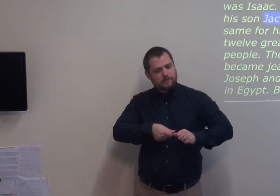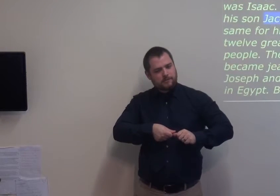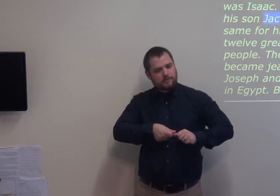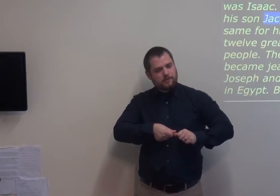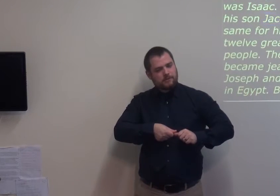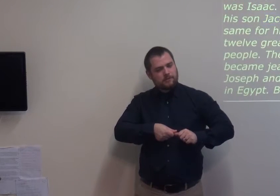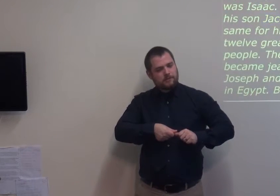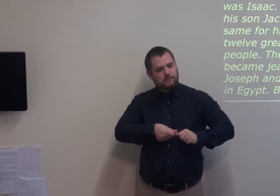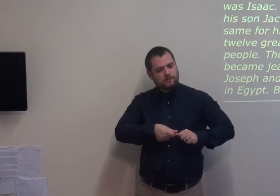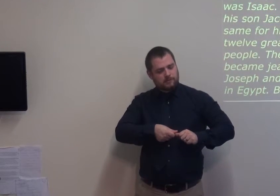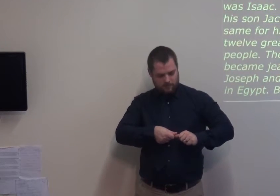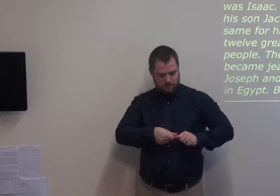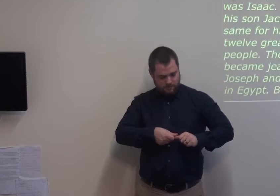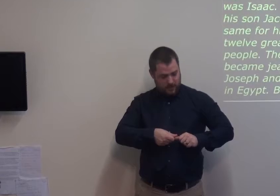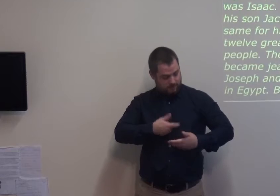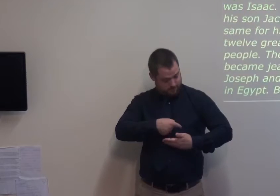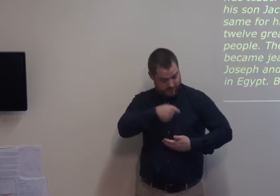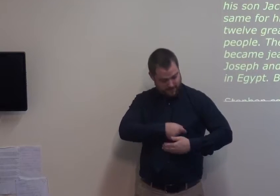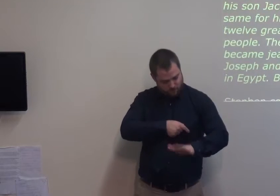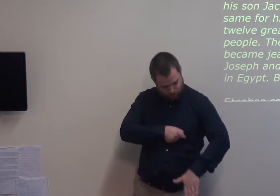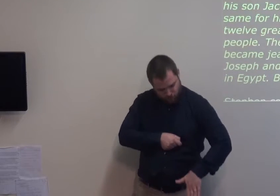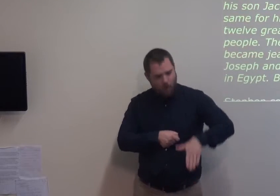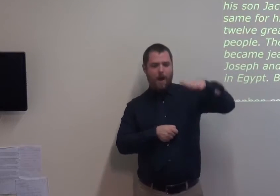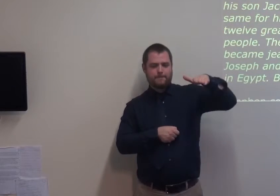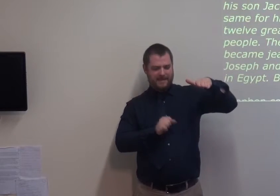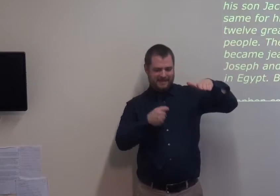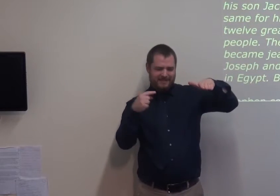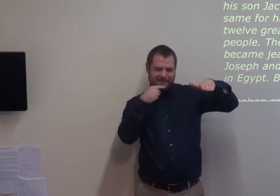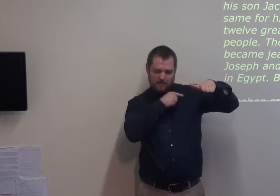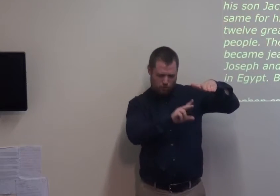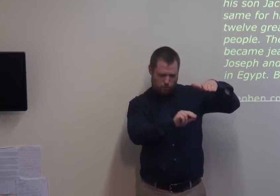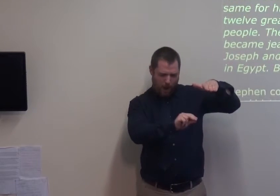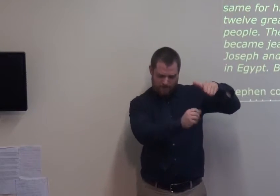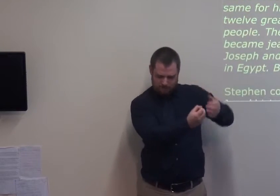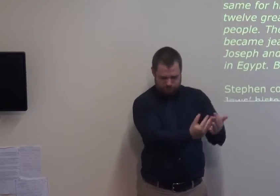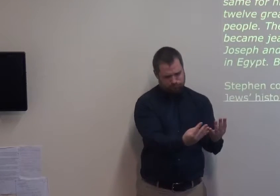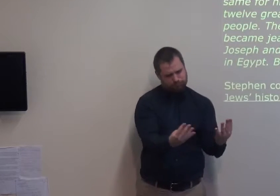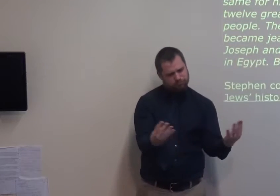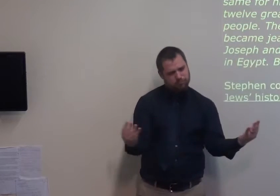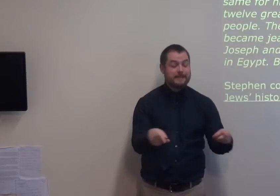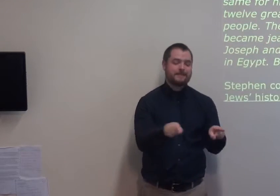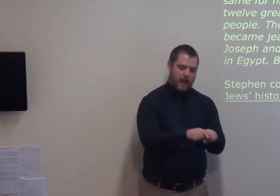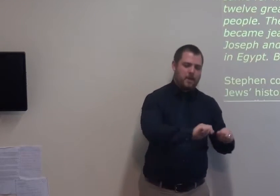And Jacob did the same for his sons, who became the 12 great ancestors of our people.